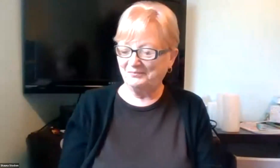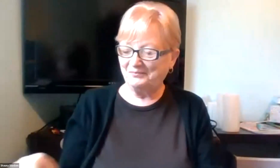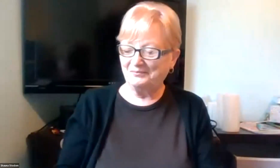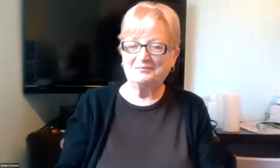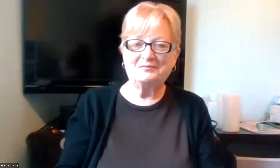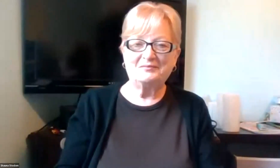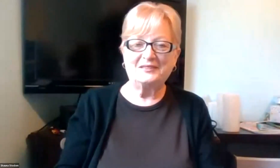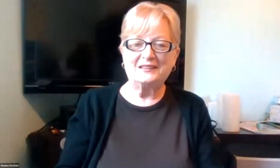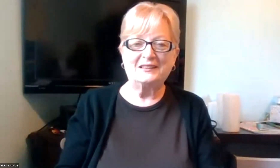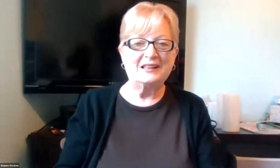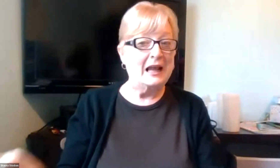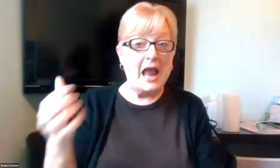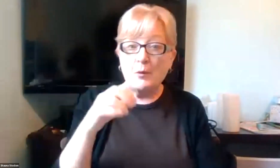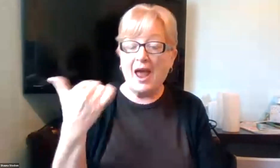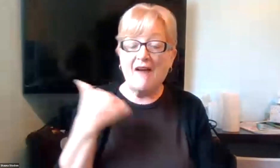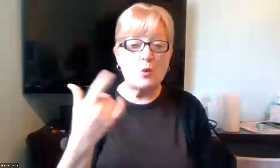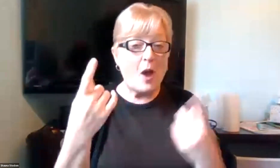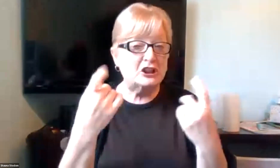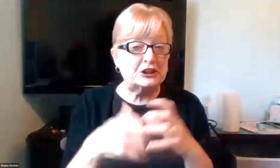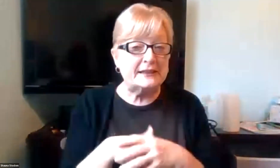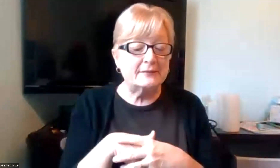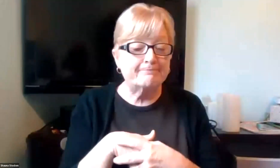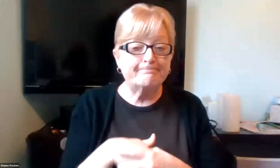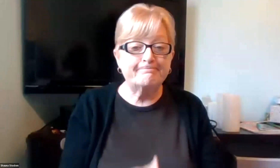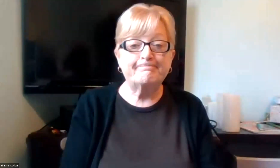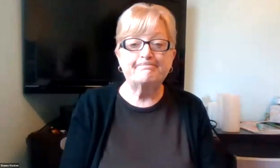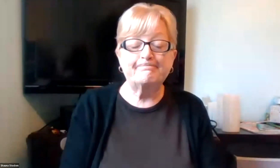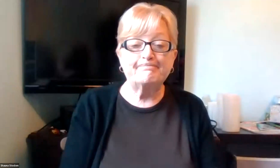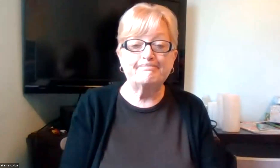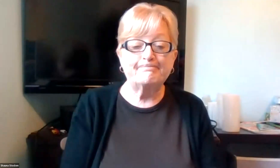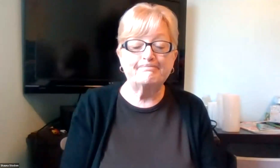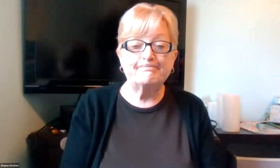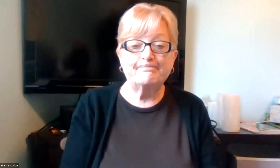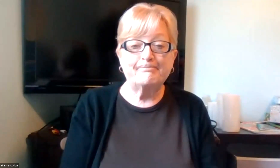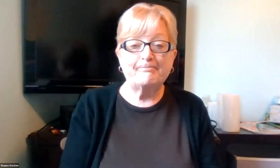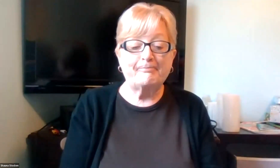Does anyone have any questions about the items highlighted there?